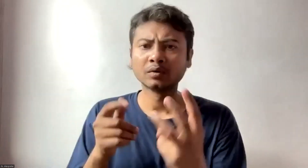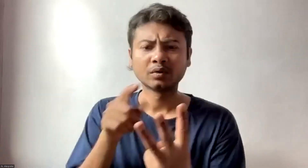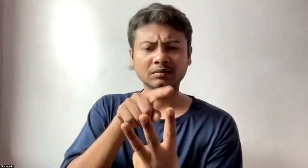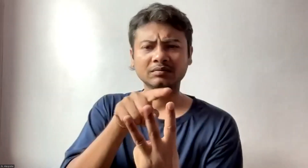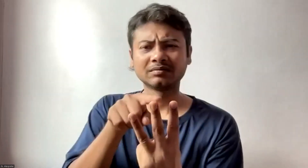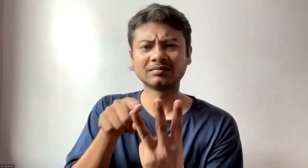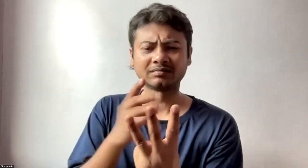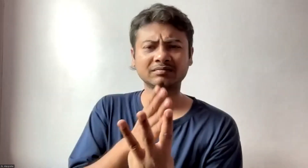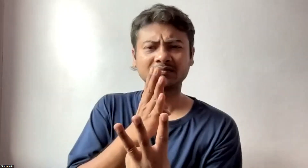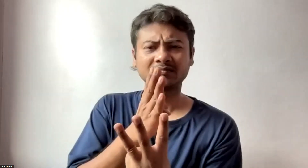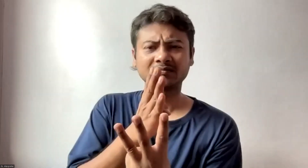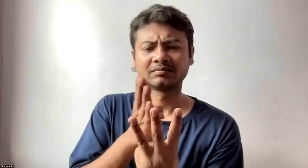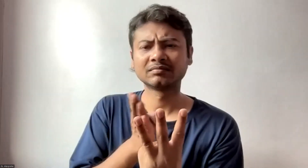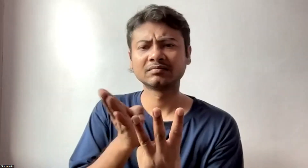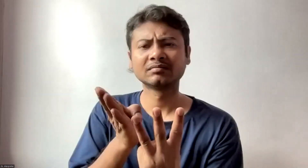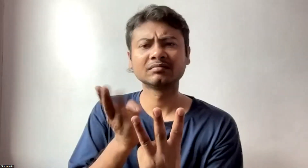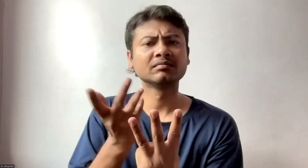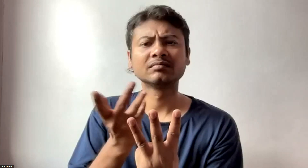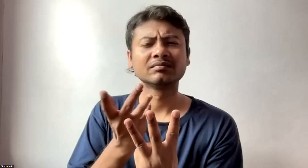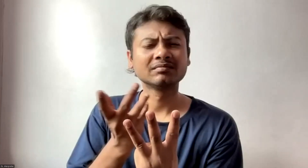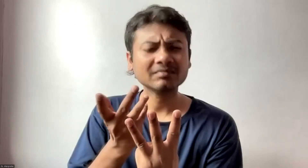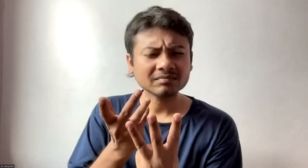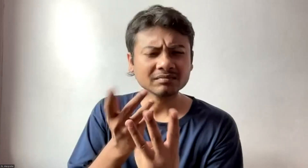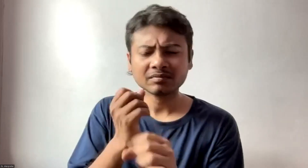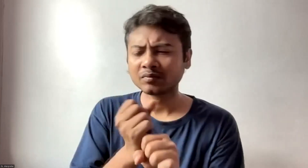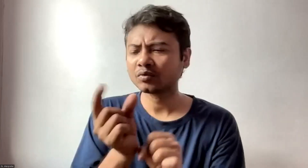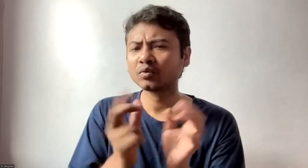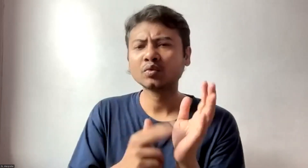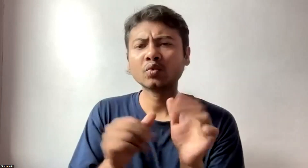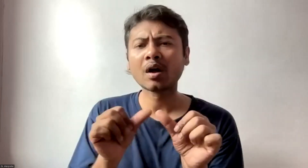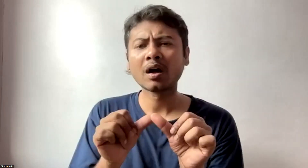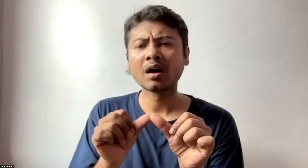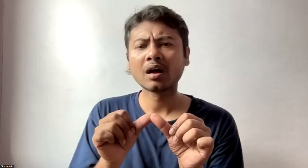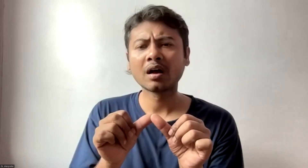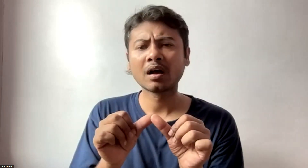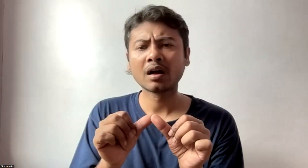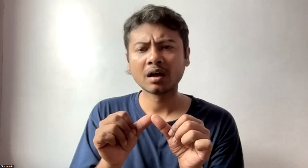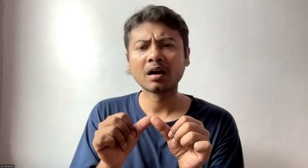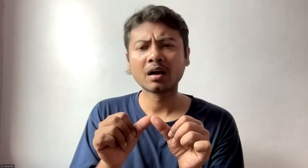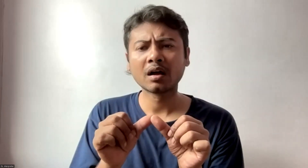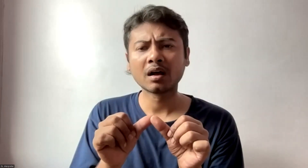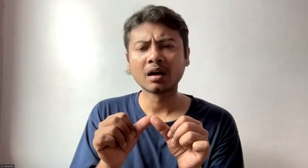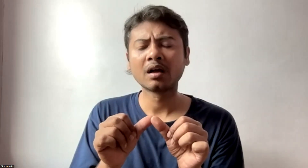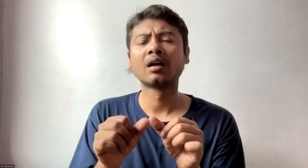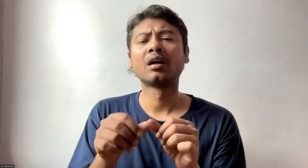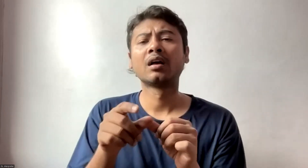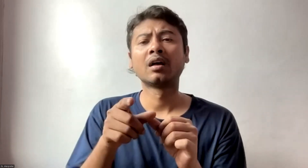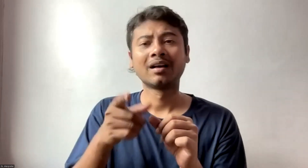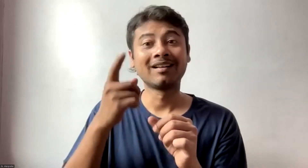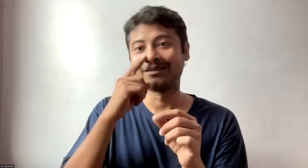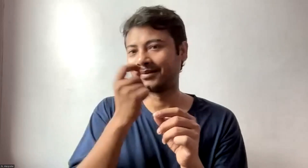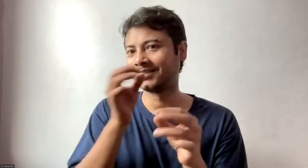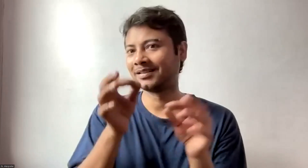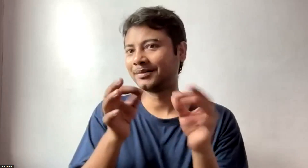is holding us tight, like how we understood that when we see a puppet show, So there is a person